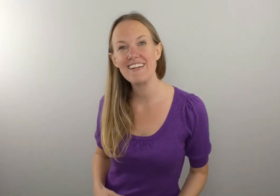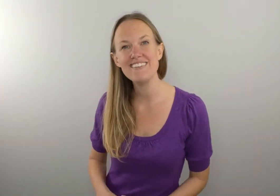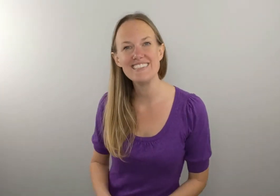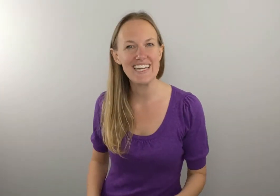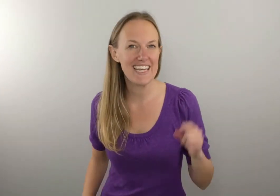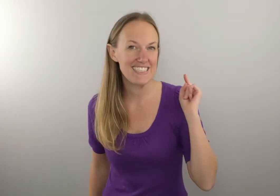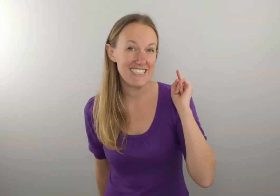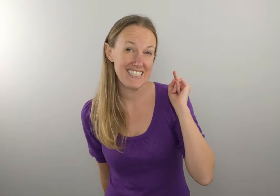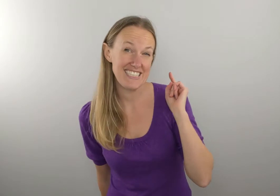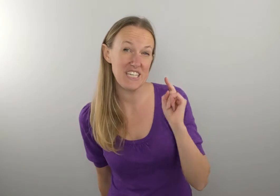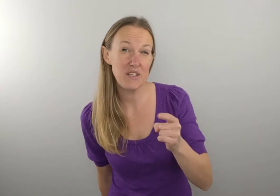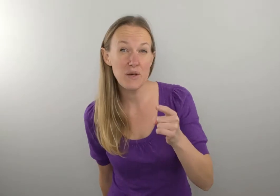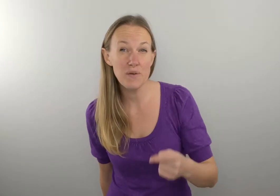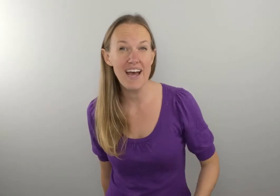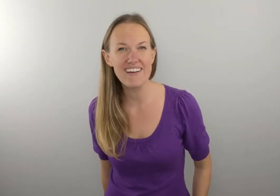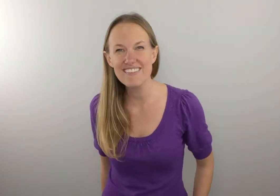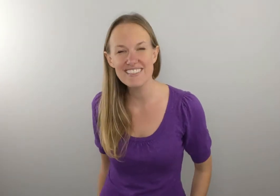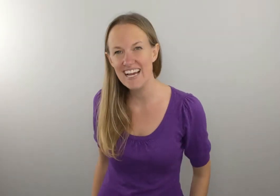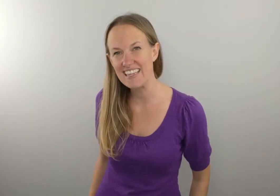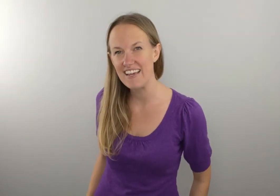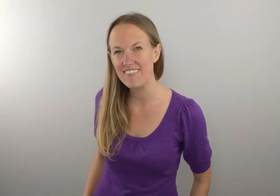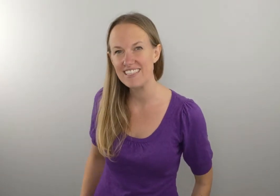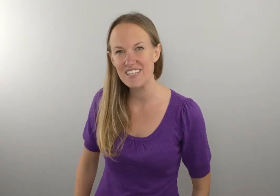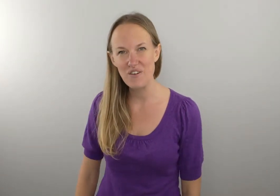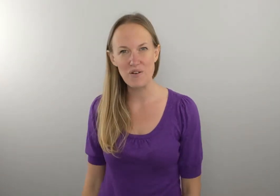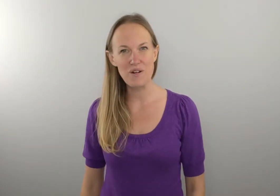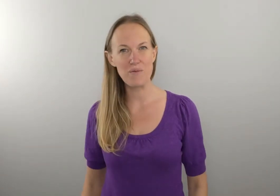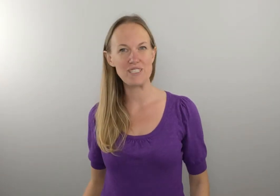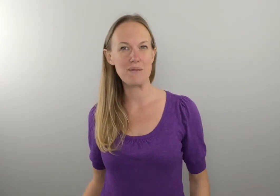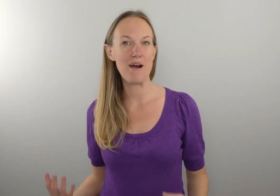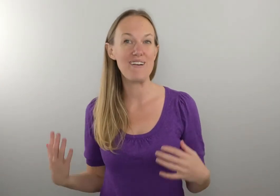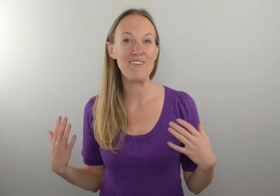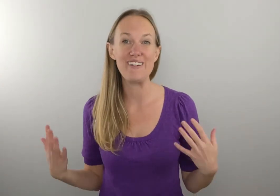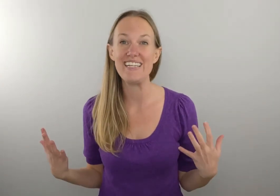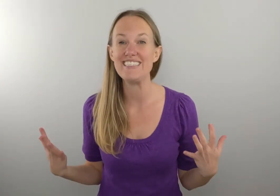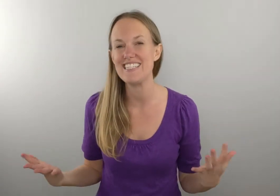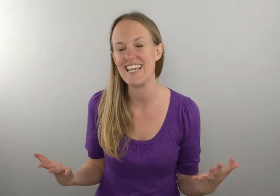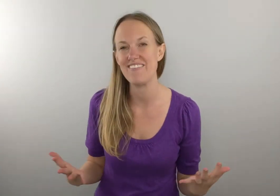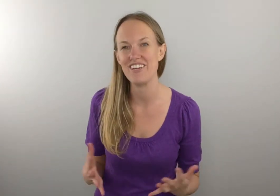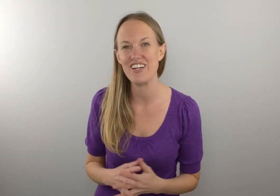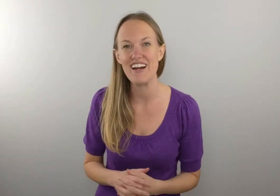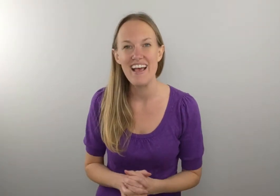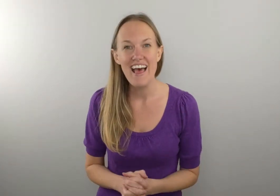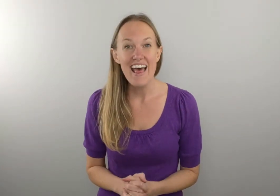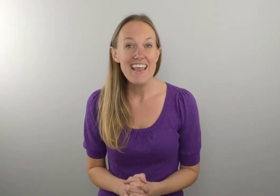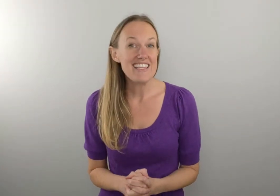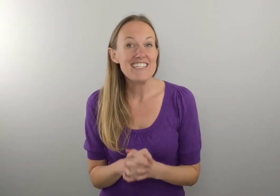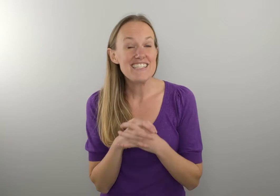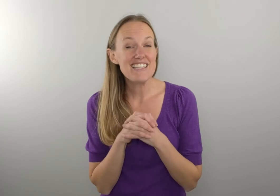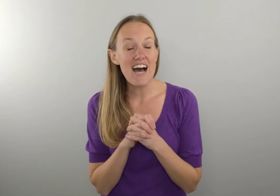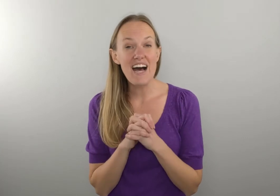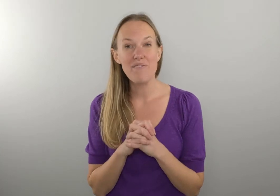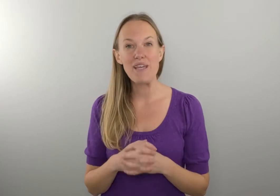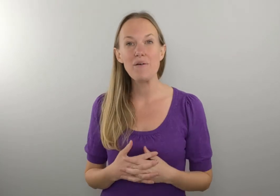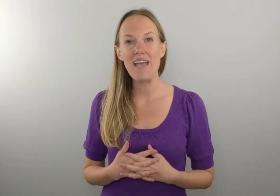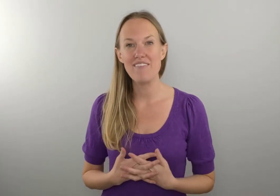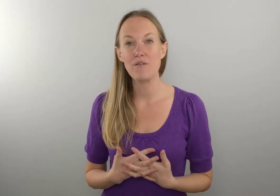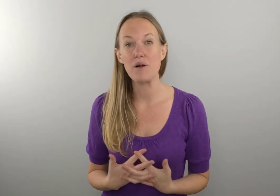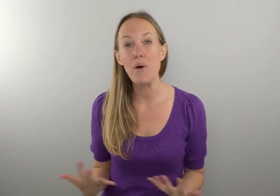channel dedicated to teaching you how to use sign language in order to worship our Lord and Savior. This week we have a